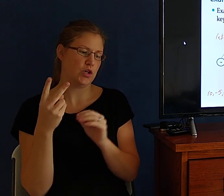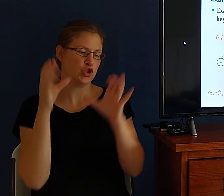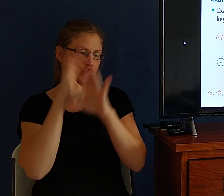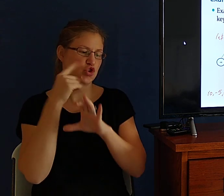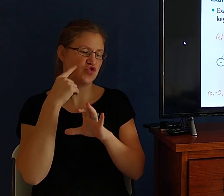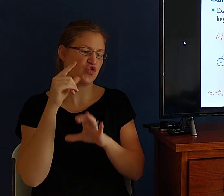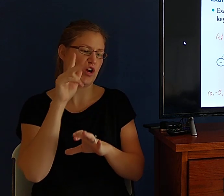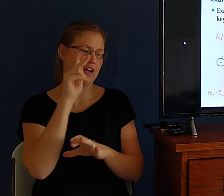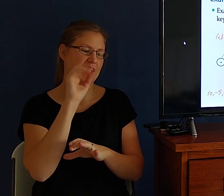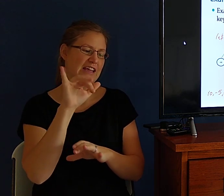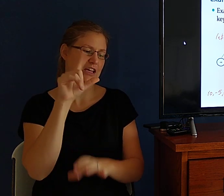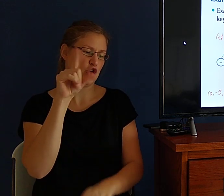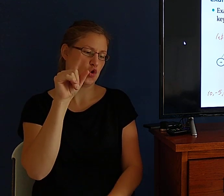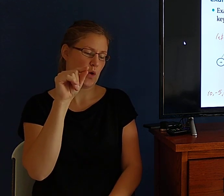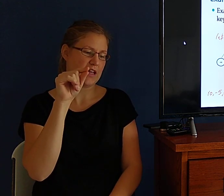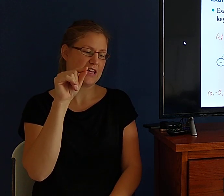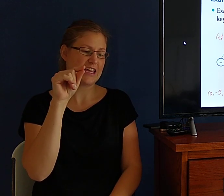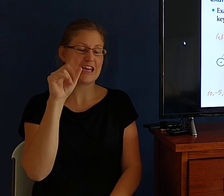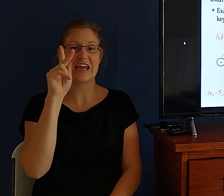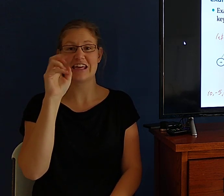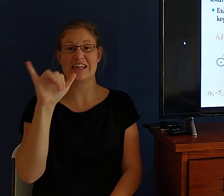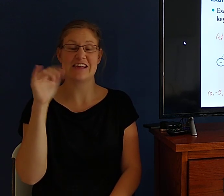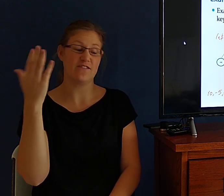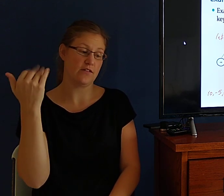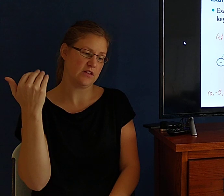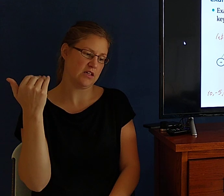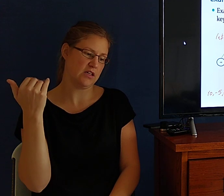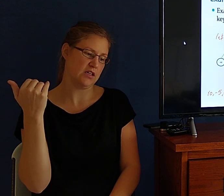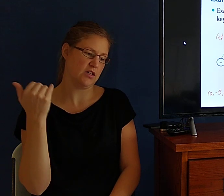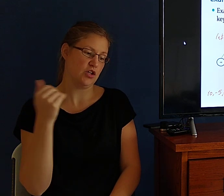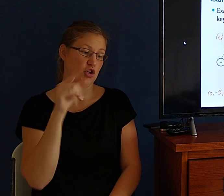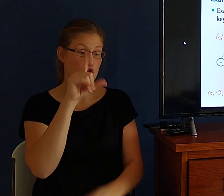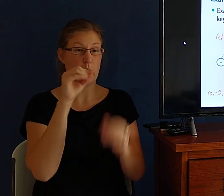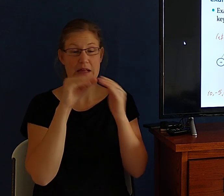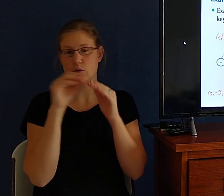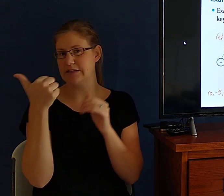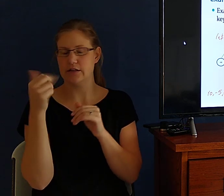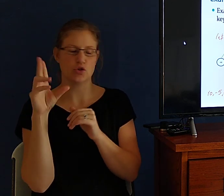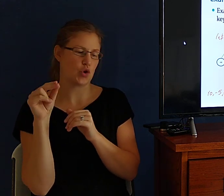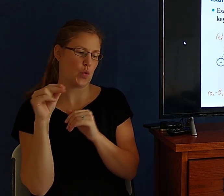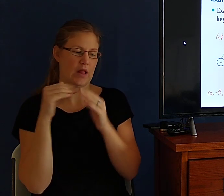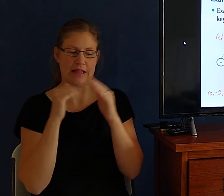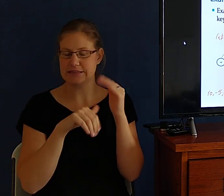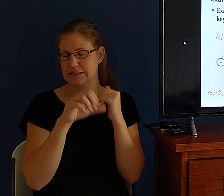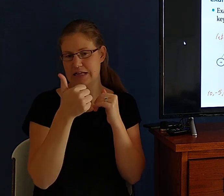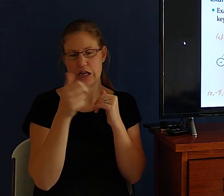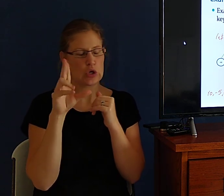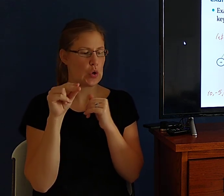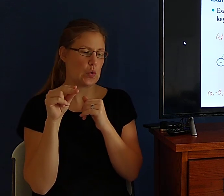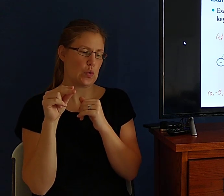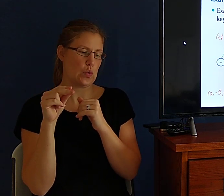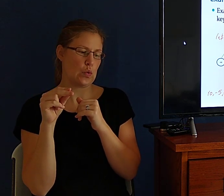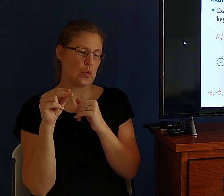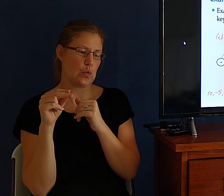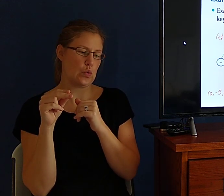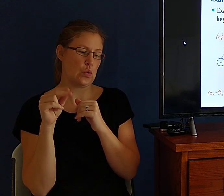and key 15. The key 20 is equal to 10, no, less than 10, no, it's greater than 10,